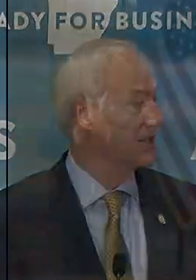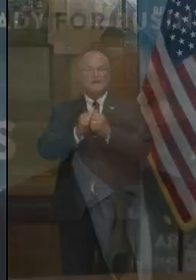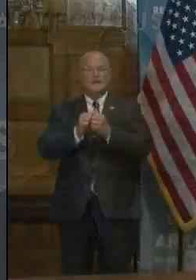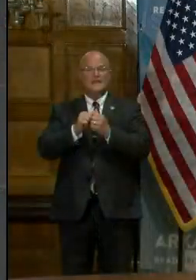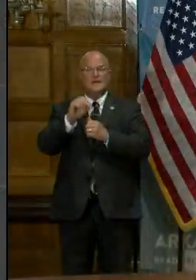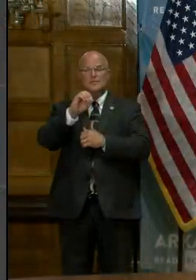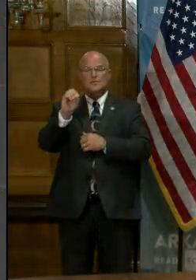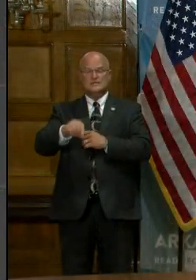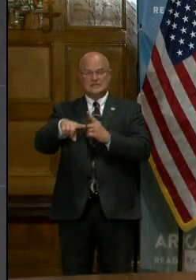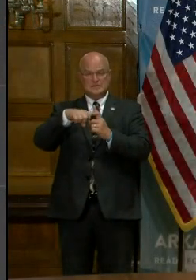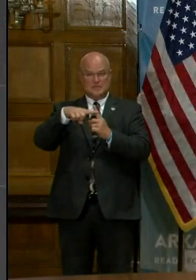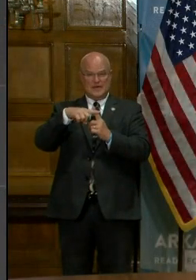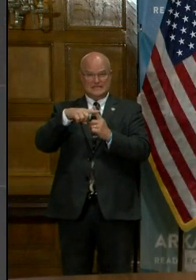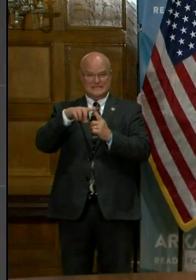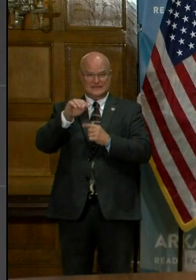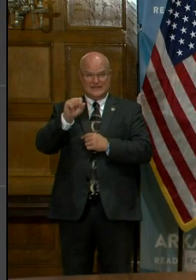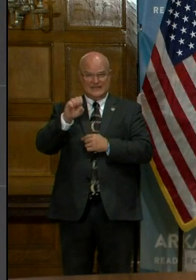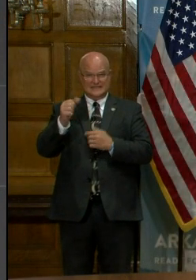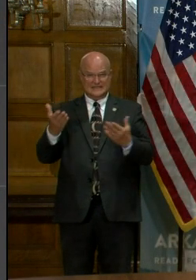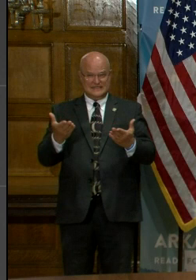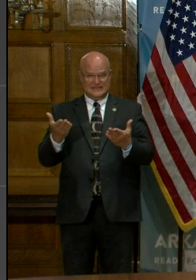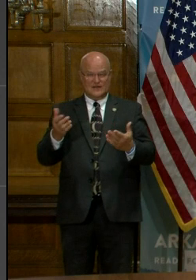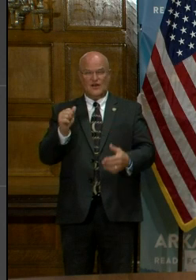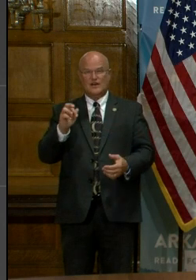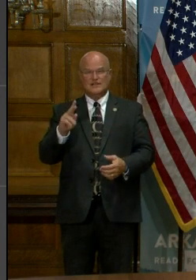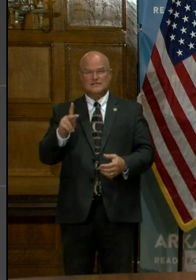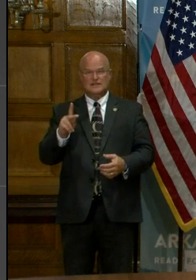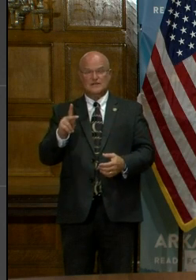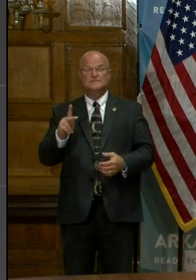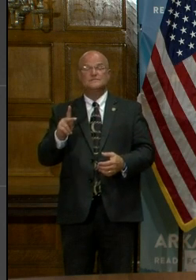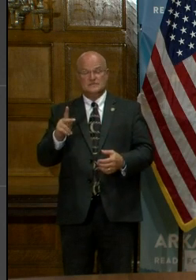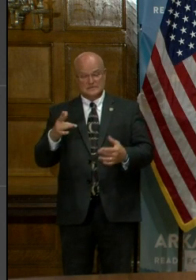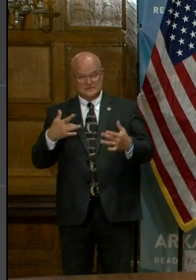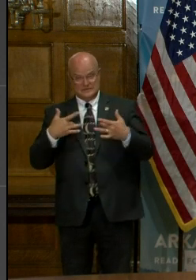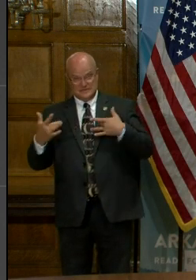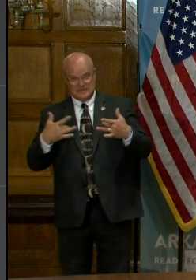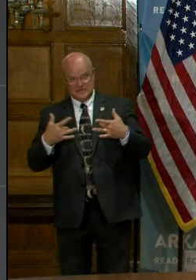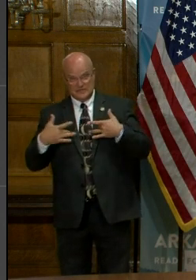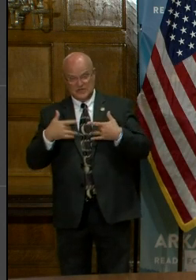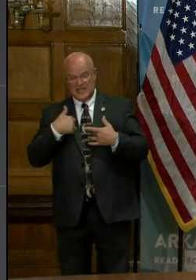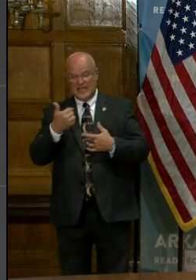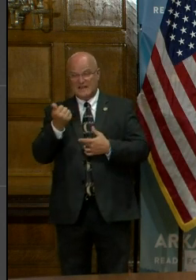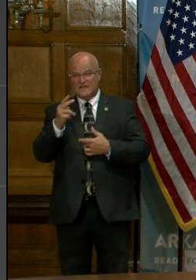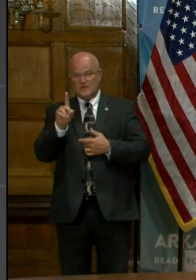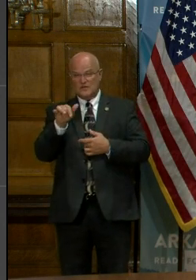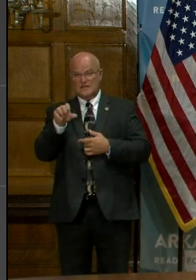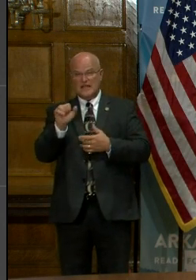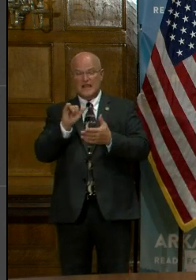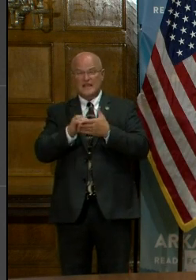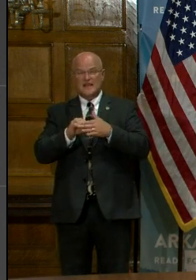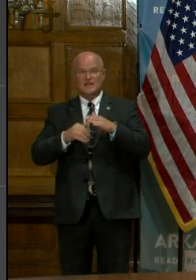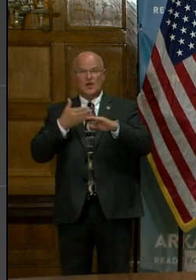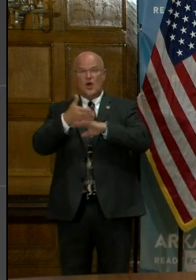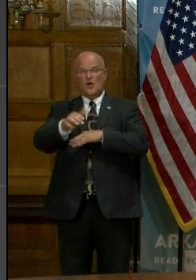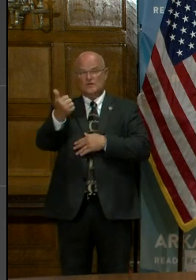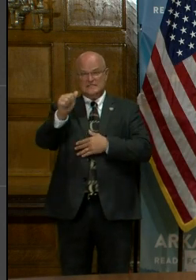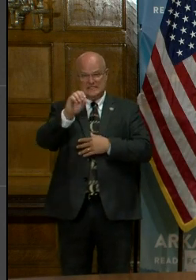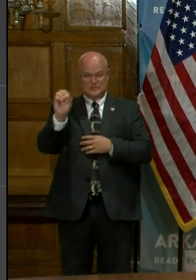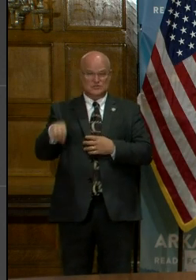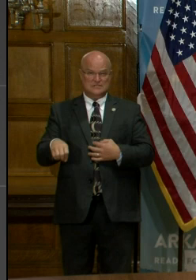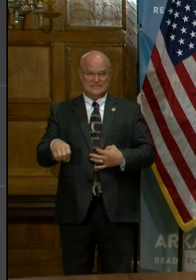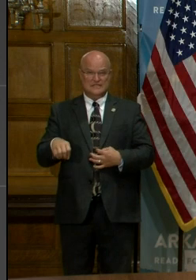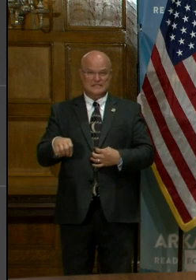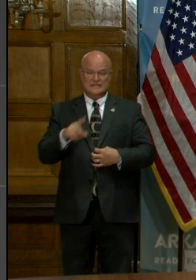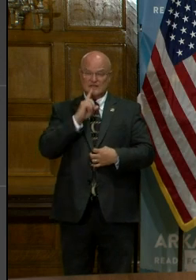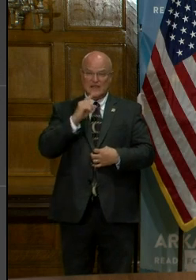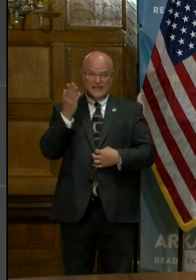percent positive cases in Arkansas. It is a concern because you've had a couple days that you've reached over 10%.